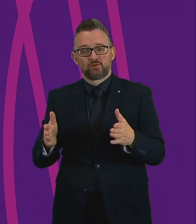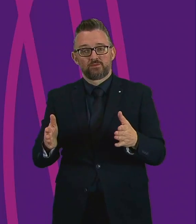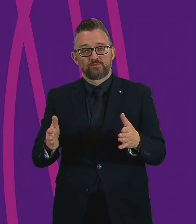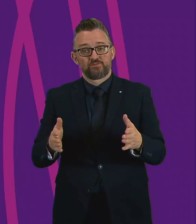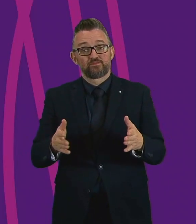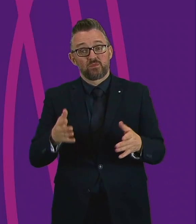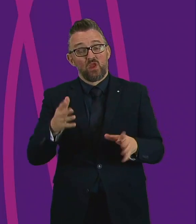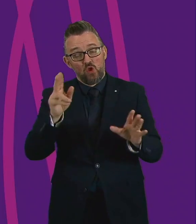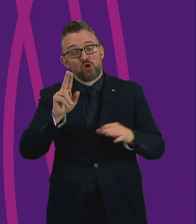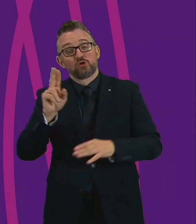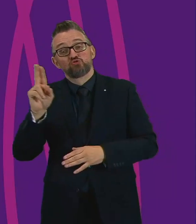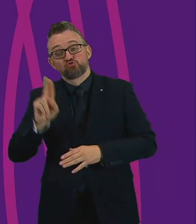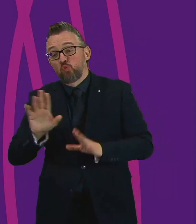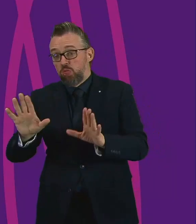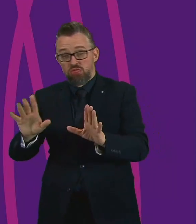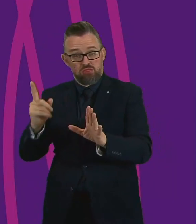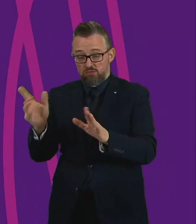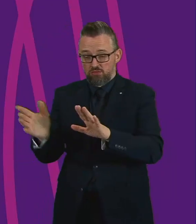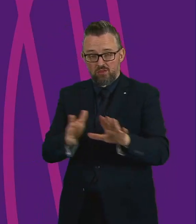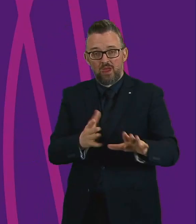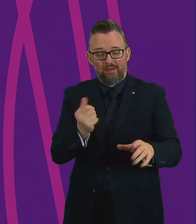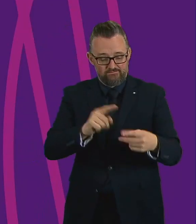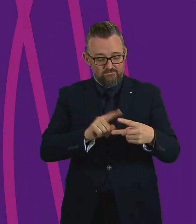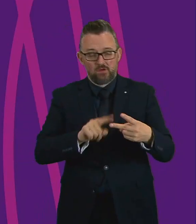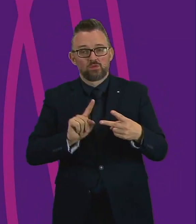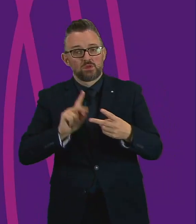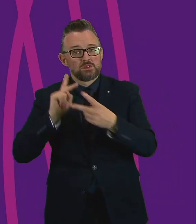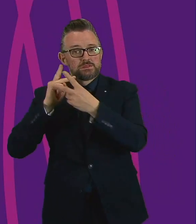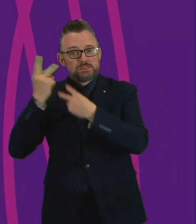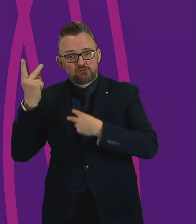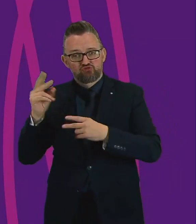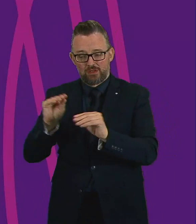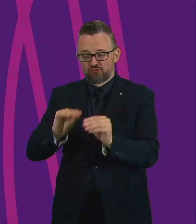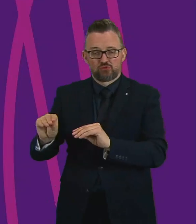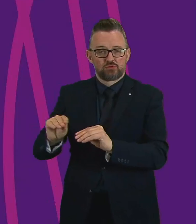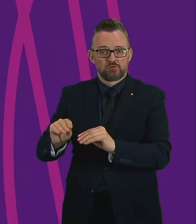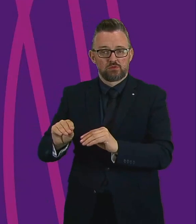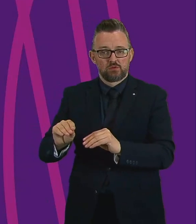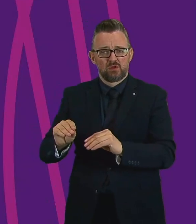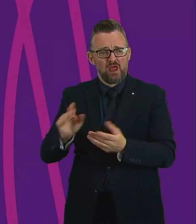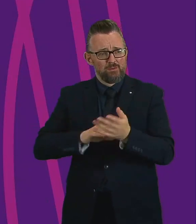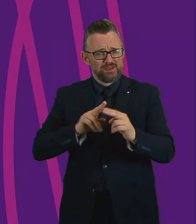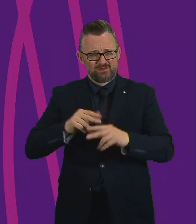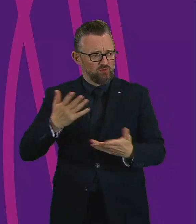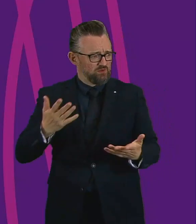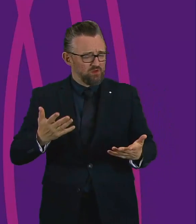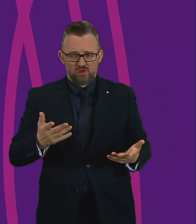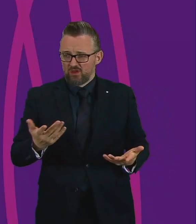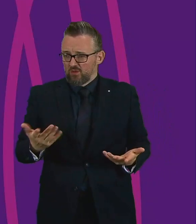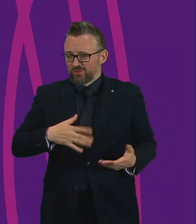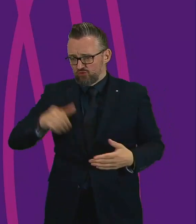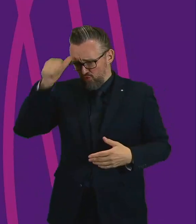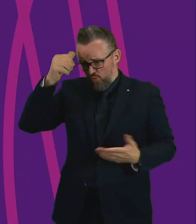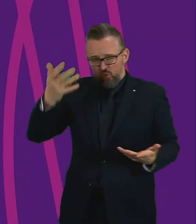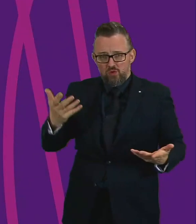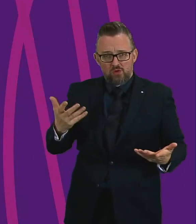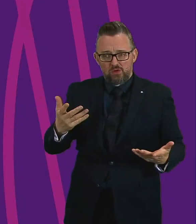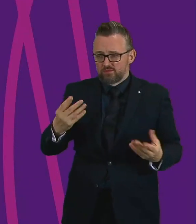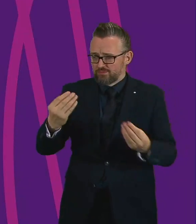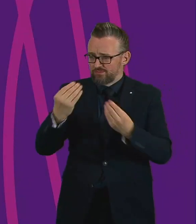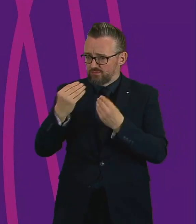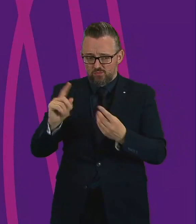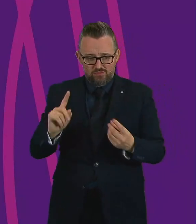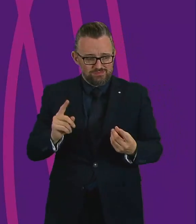school education. It's also about nursery education. Parents need to know what advice is given, because they need to